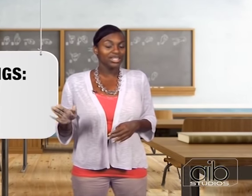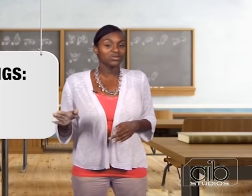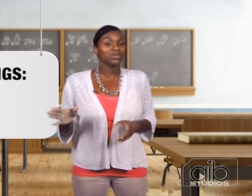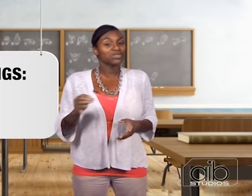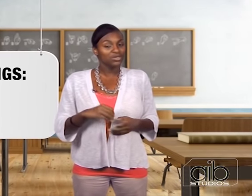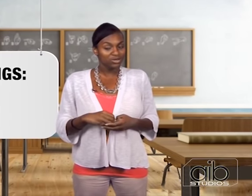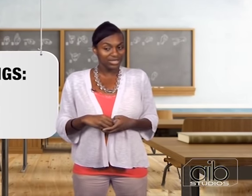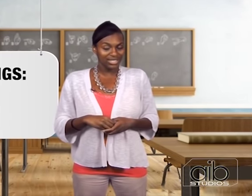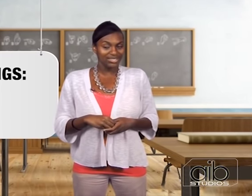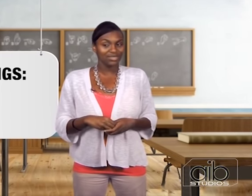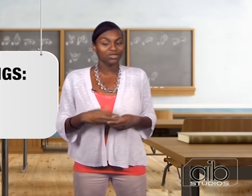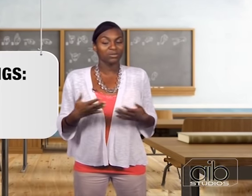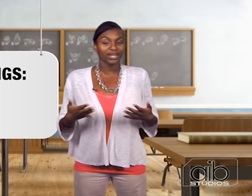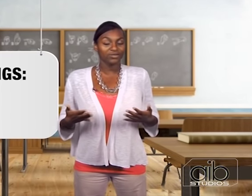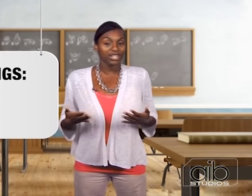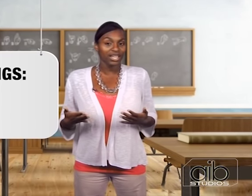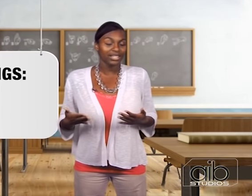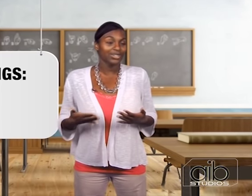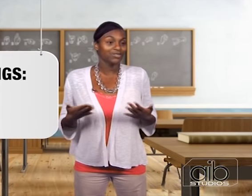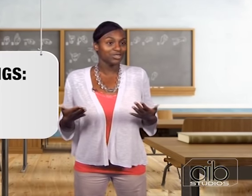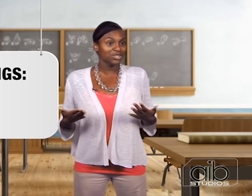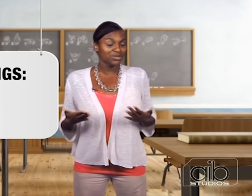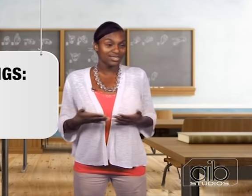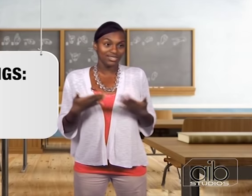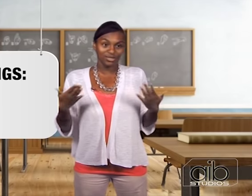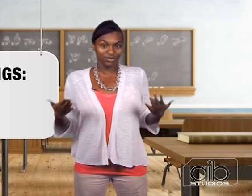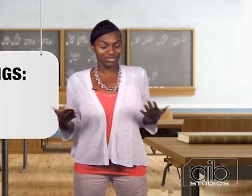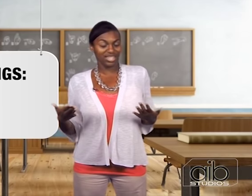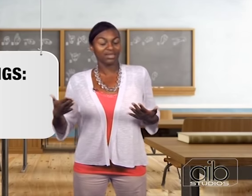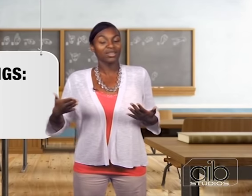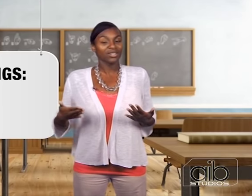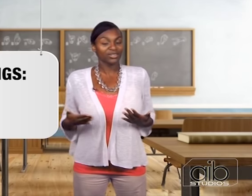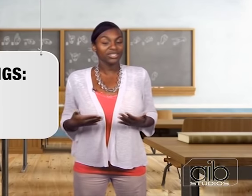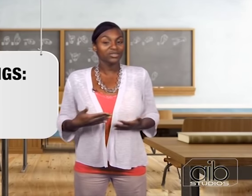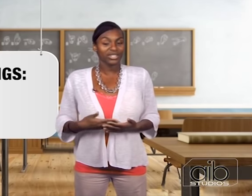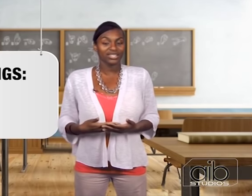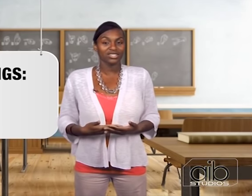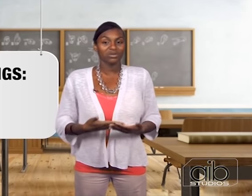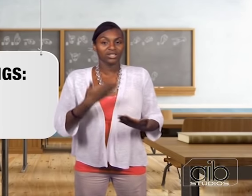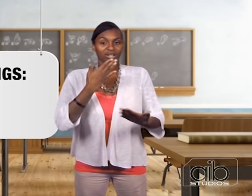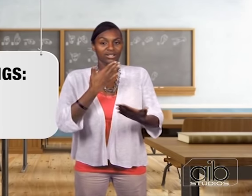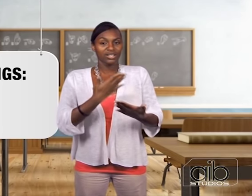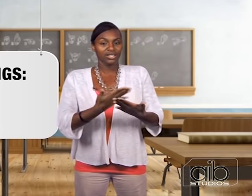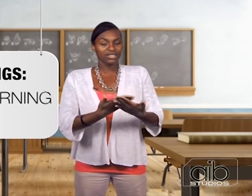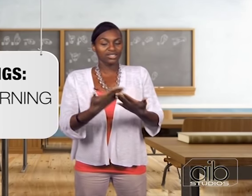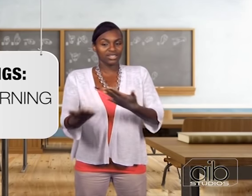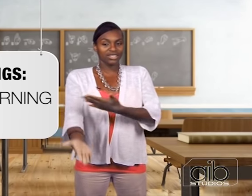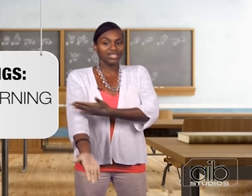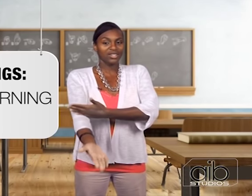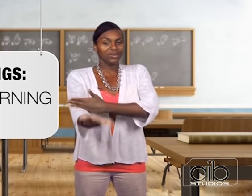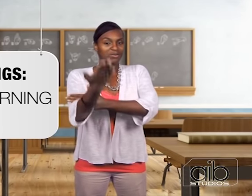review the greetings if you might have forgotten, or if you're new, this is your first time learning the greetings. So we learned good